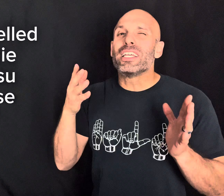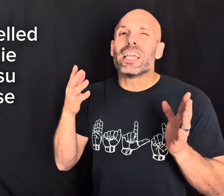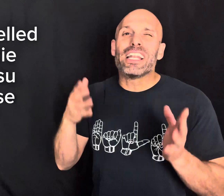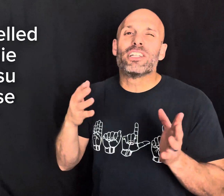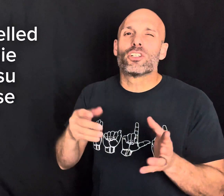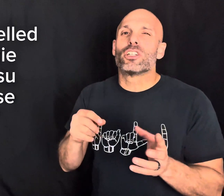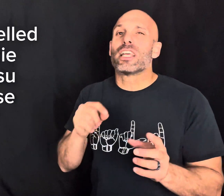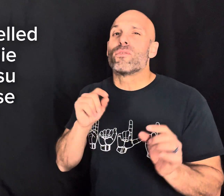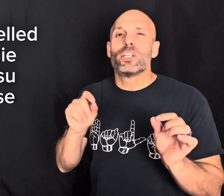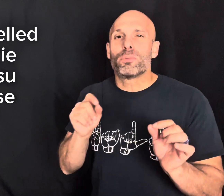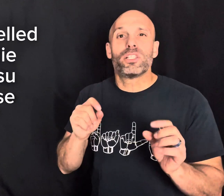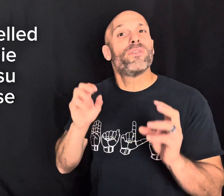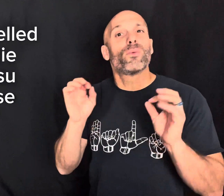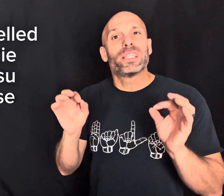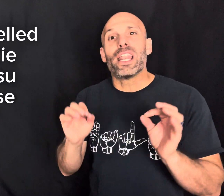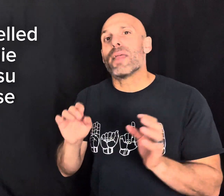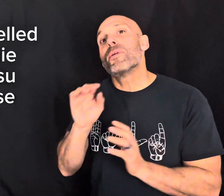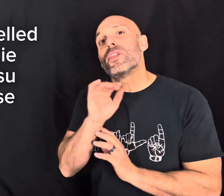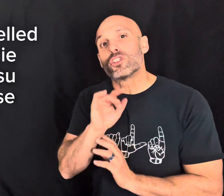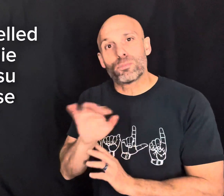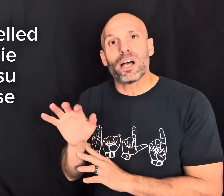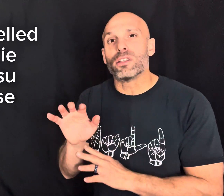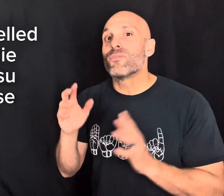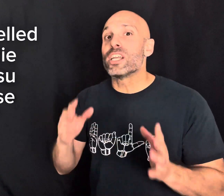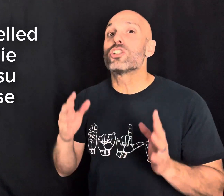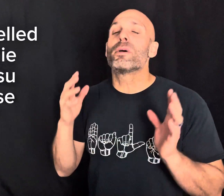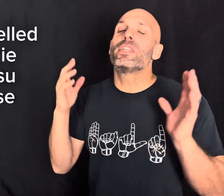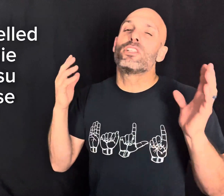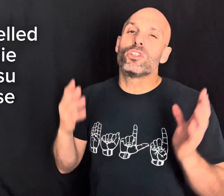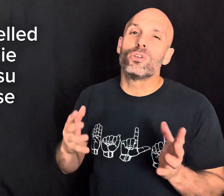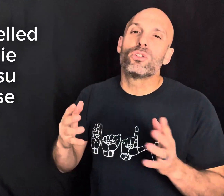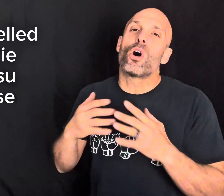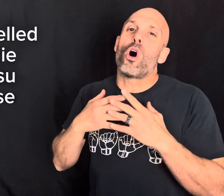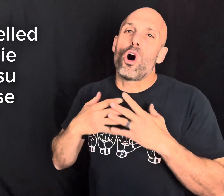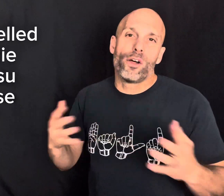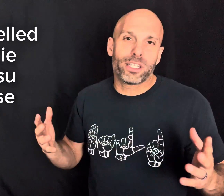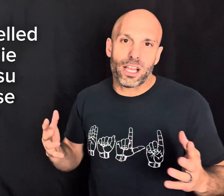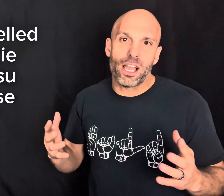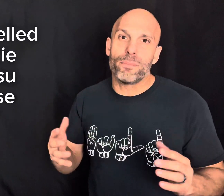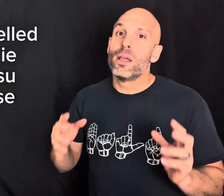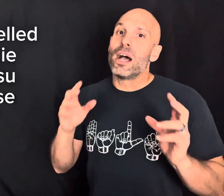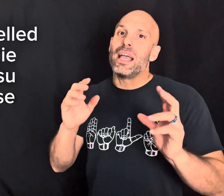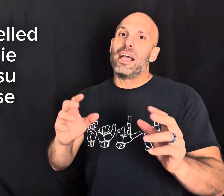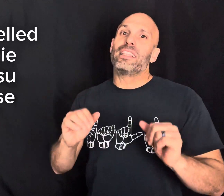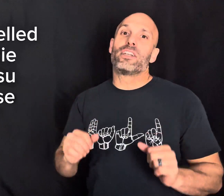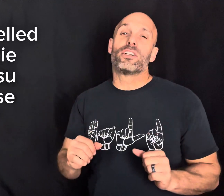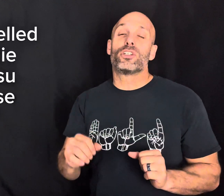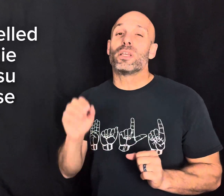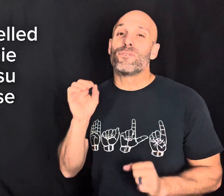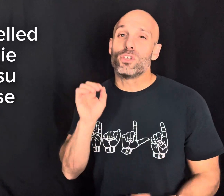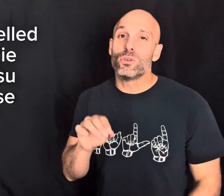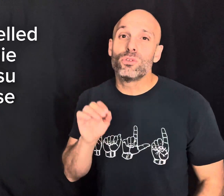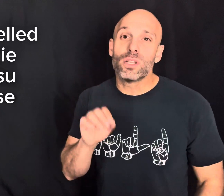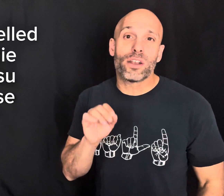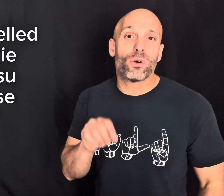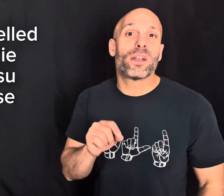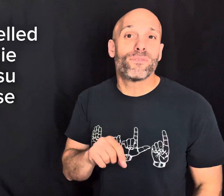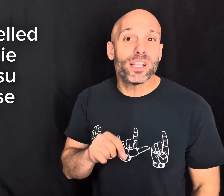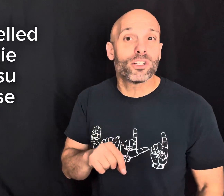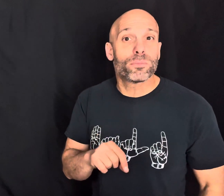especially any desserts that are very specific with the name, they're spelled. Finger spelling is used all the time. I highly encourage you, if you do not know how to finger spell